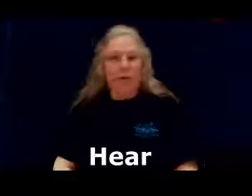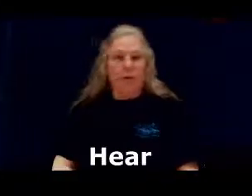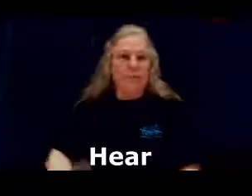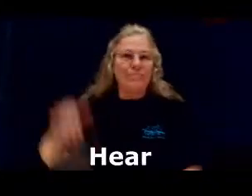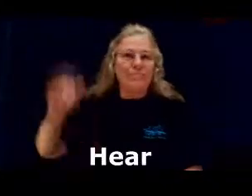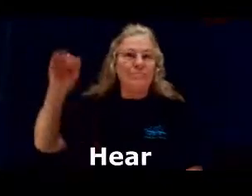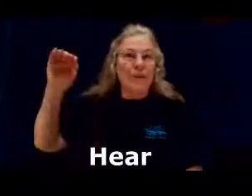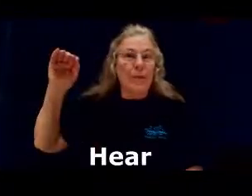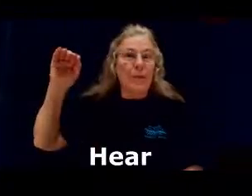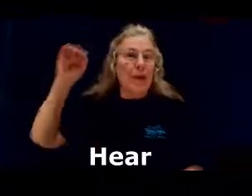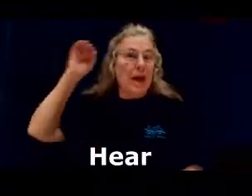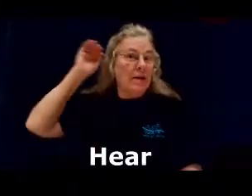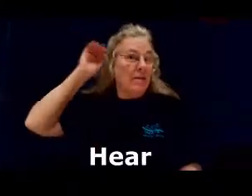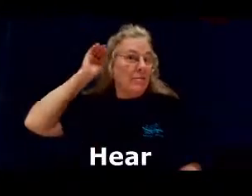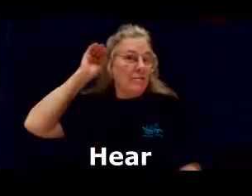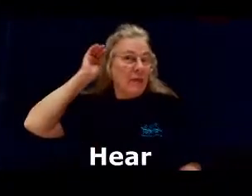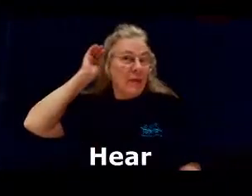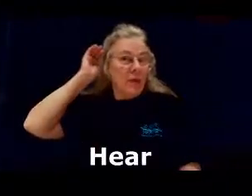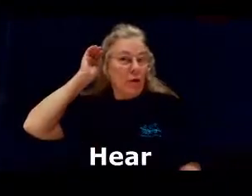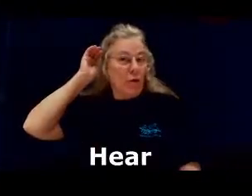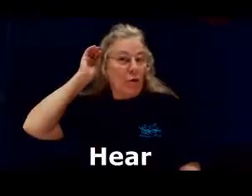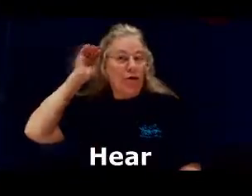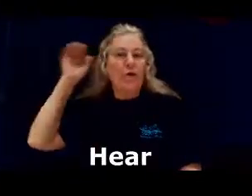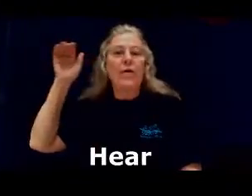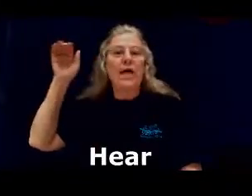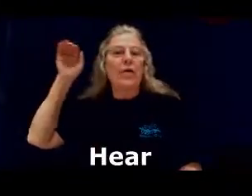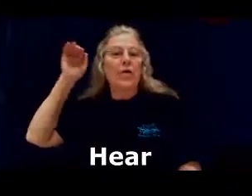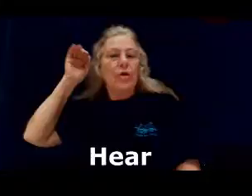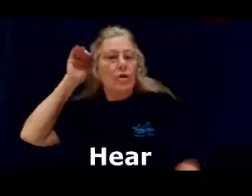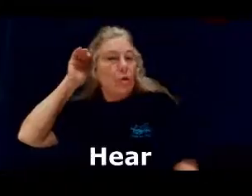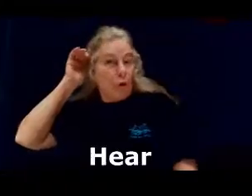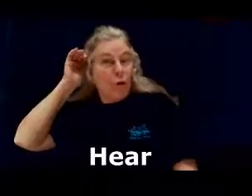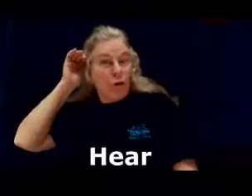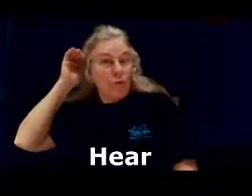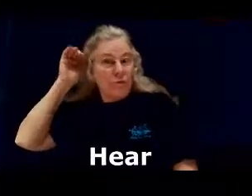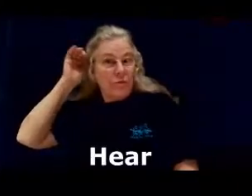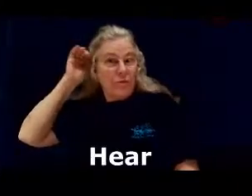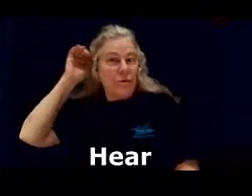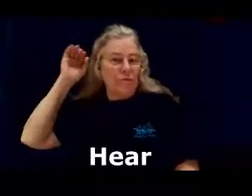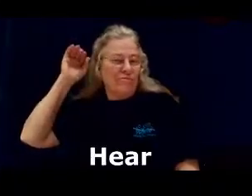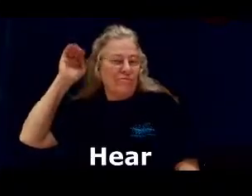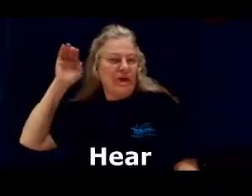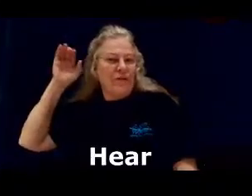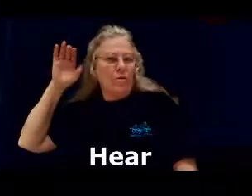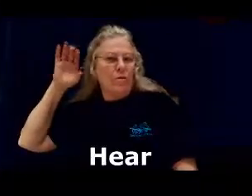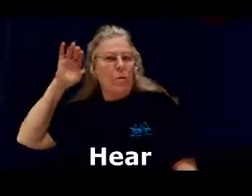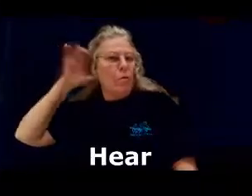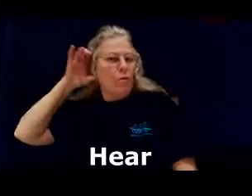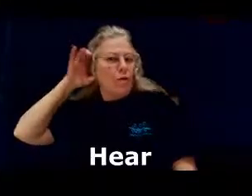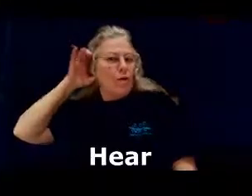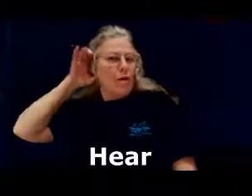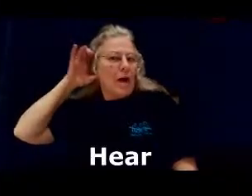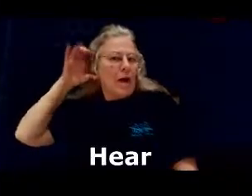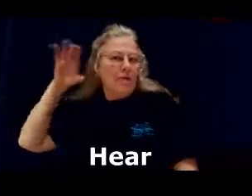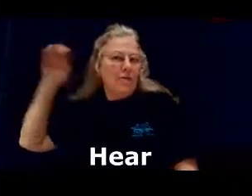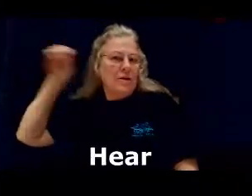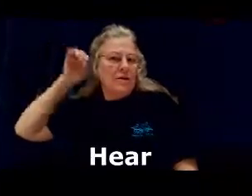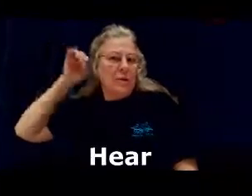Heard. Cup your hand and put it over your ear. Heard. You're like those old things that they put in